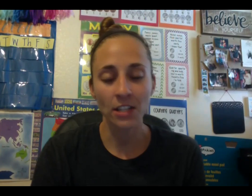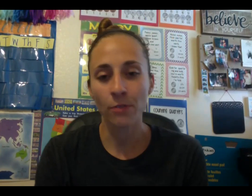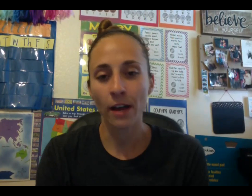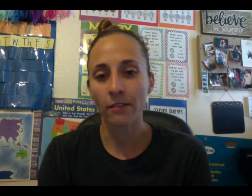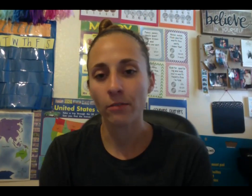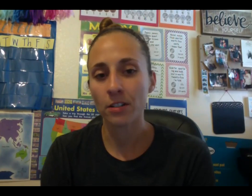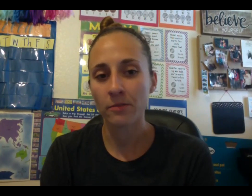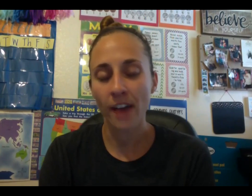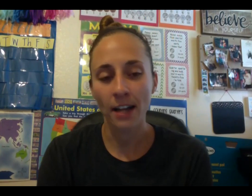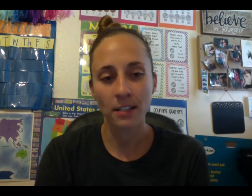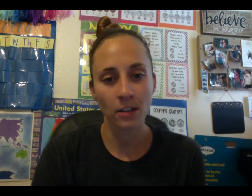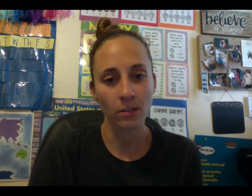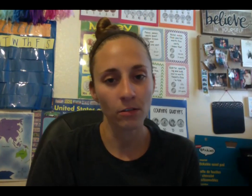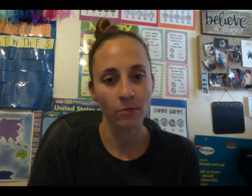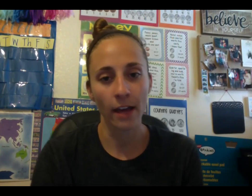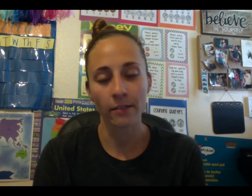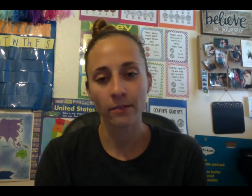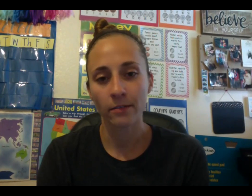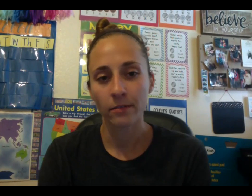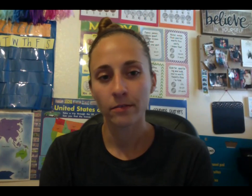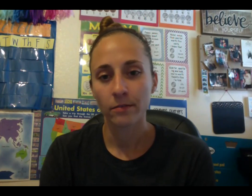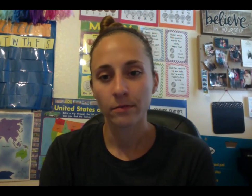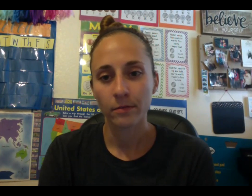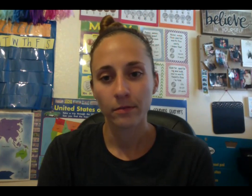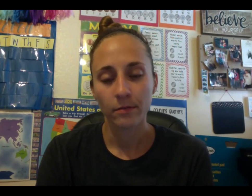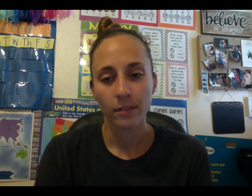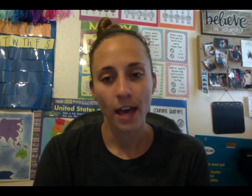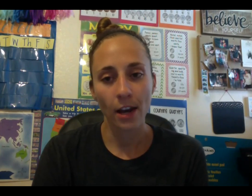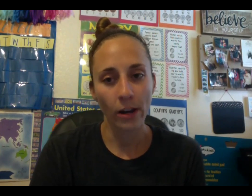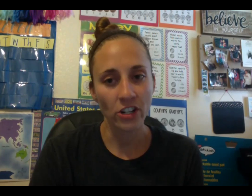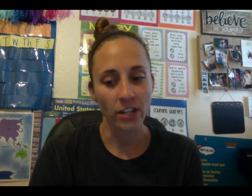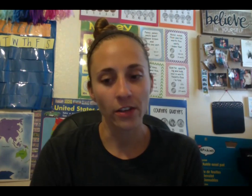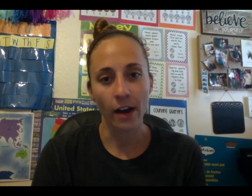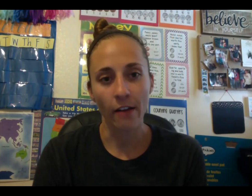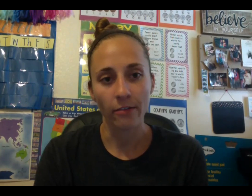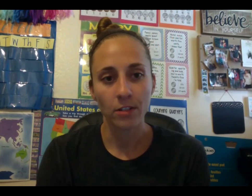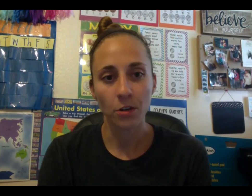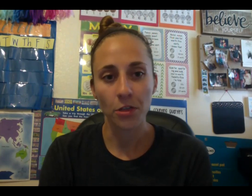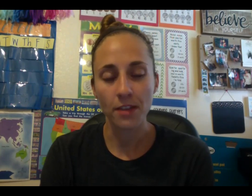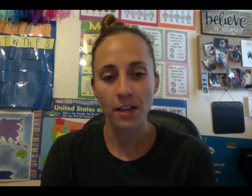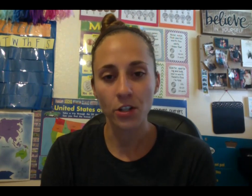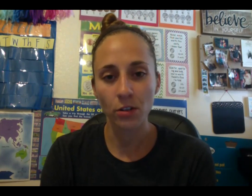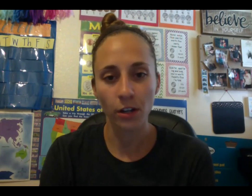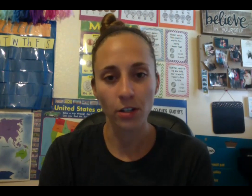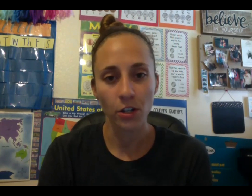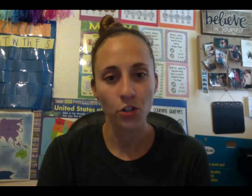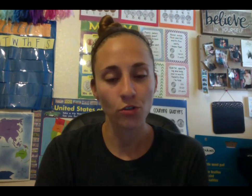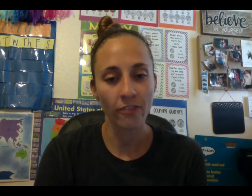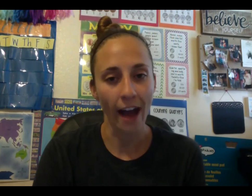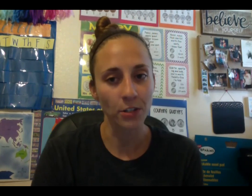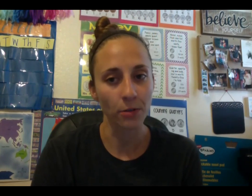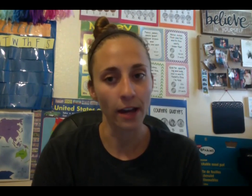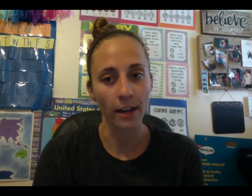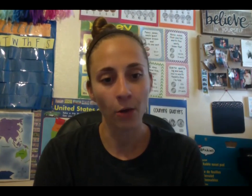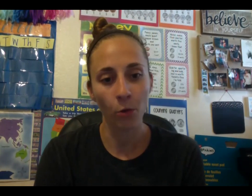Facts that you read. What are some facts that you read? And a question that you have. So 3 things you learned, 2